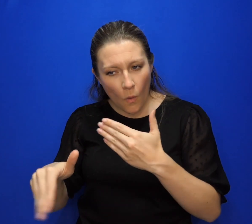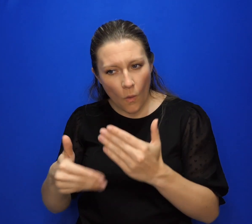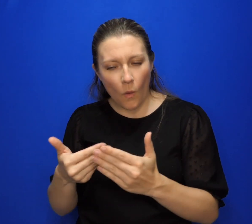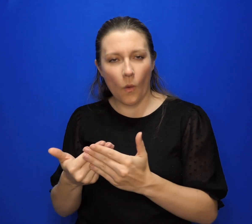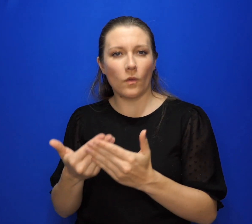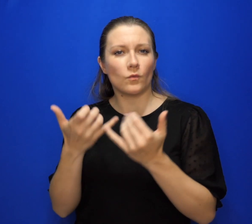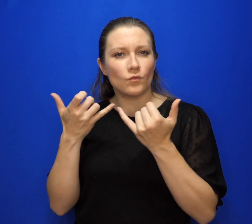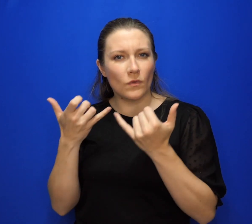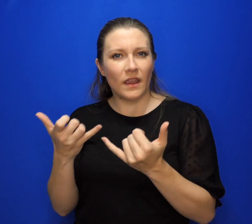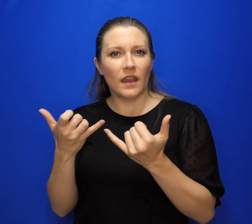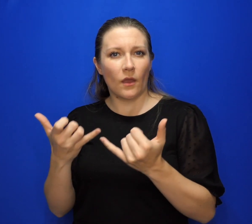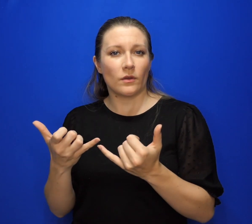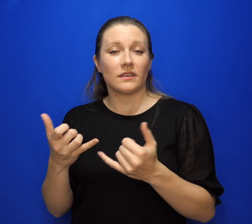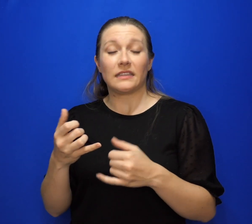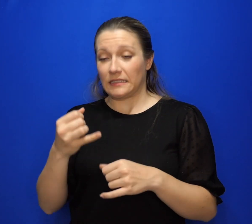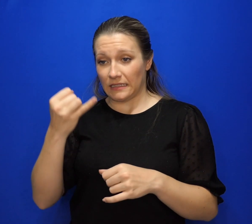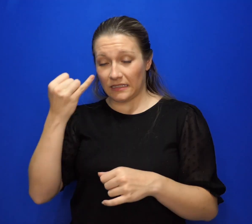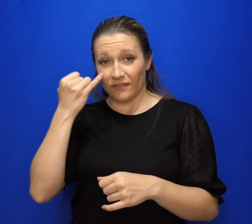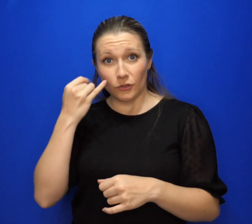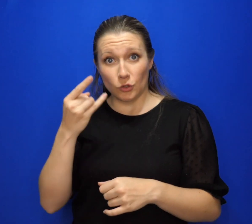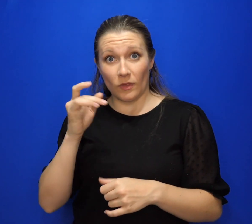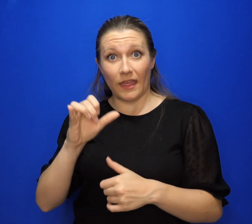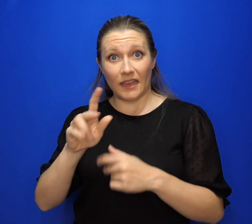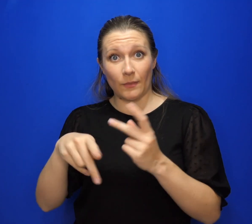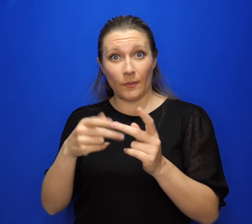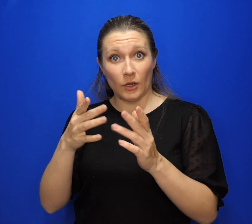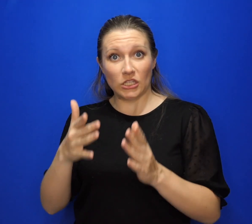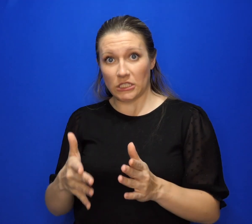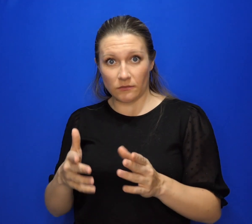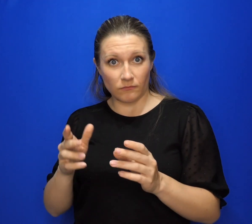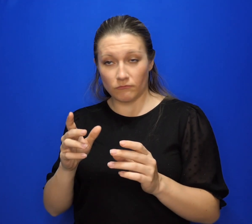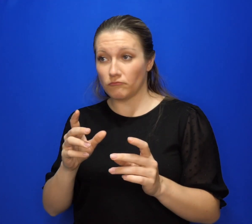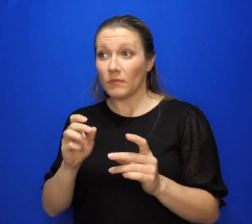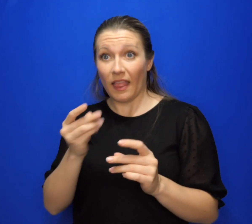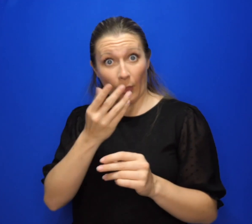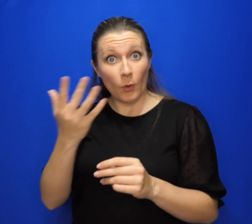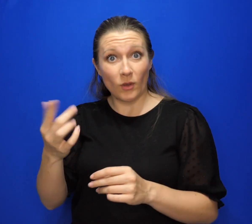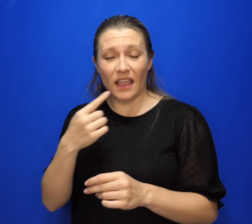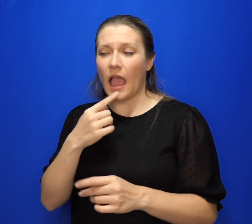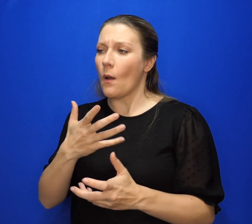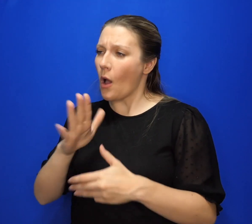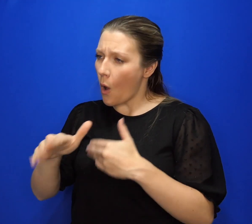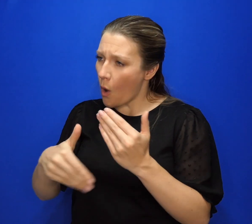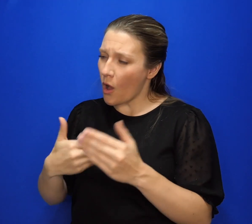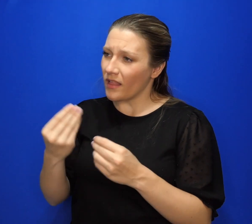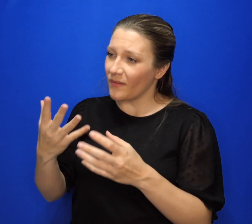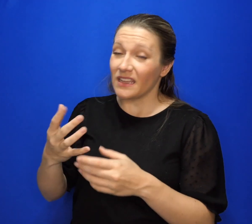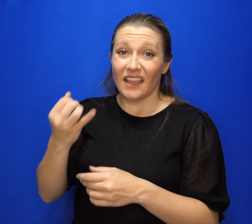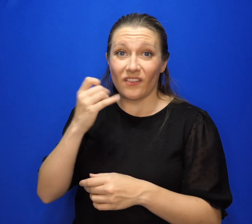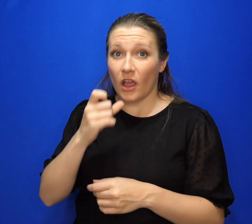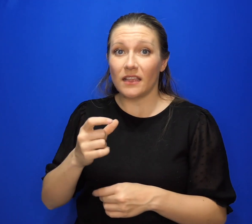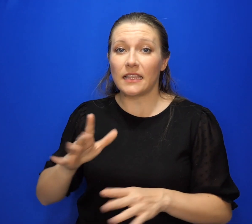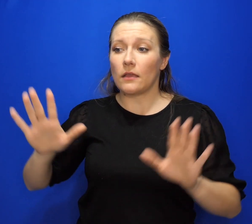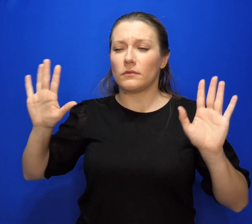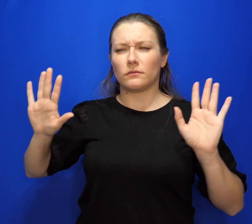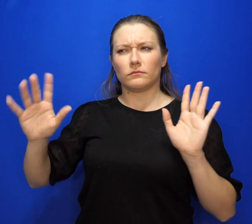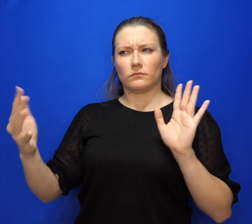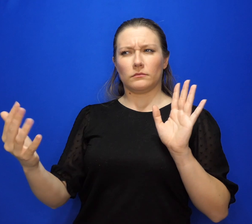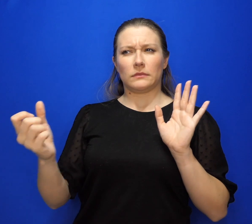then tell me everything. Let me deal with it. Right. And if you're a person who's not, put your hands up and say, hey, can we go a little more